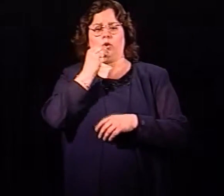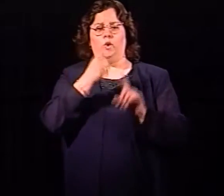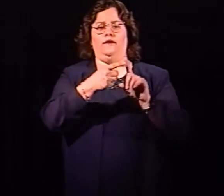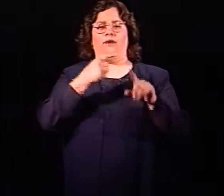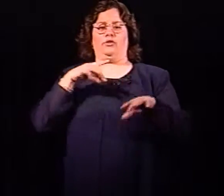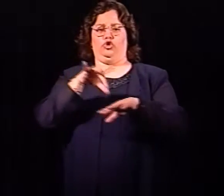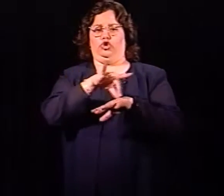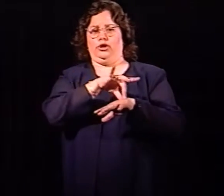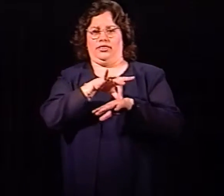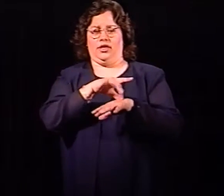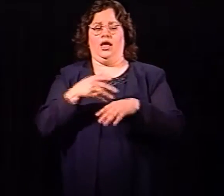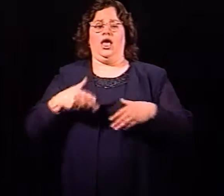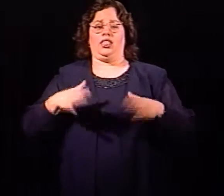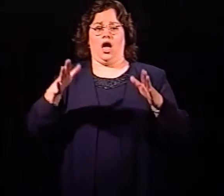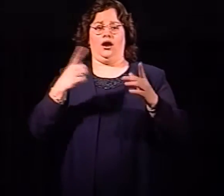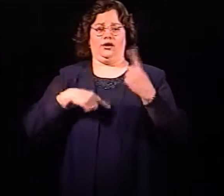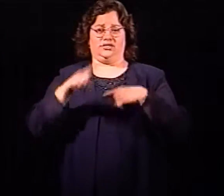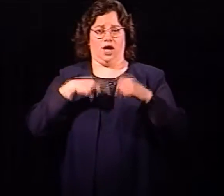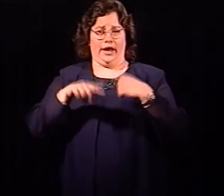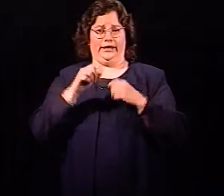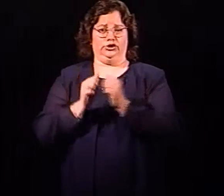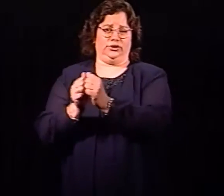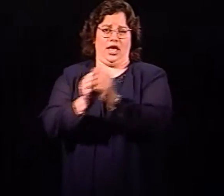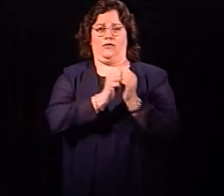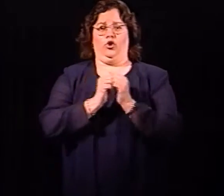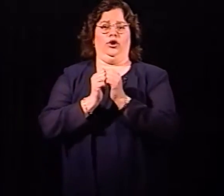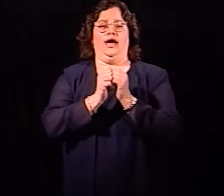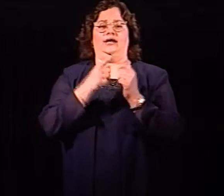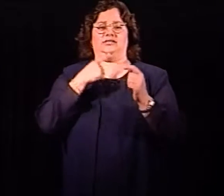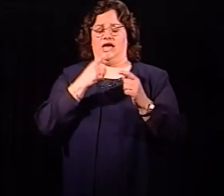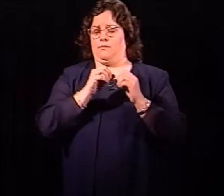the earth. Let us sign and say the blessing together.